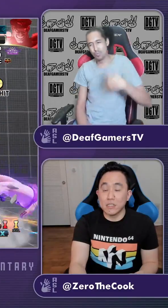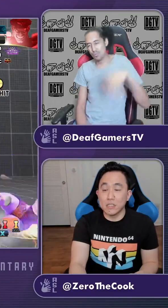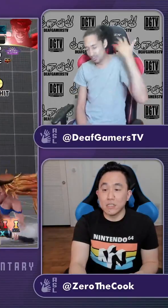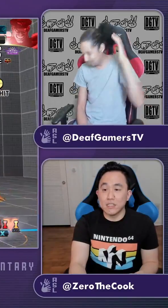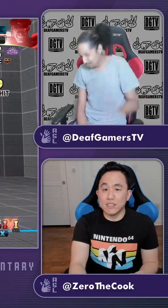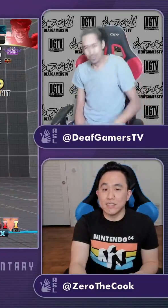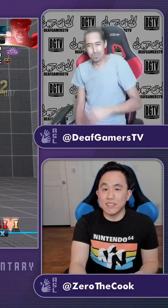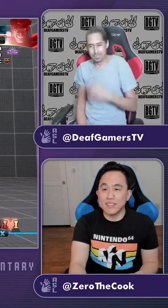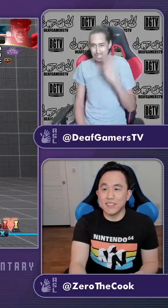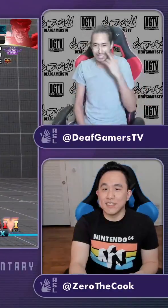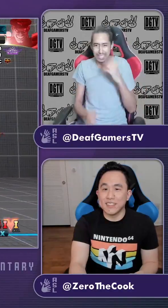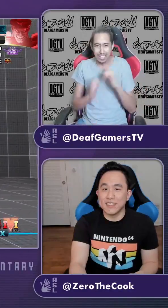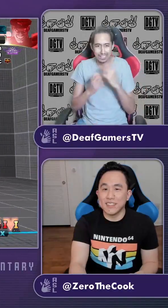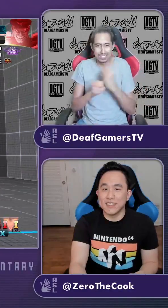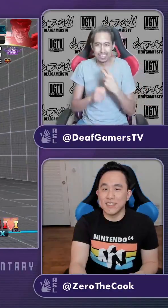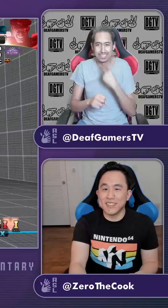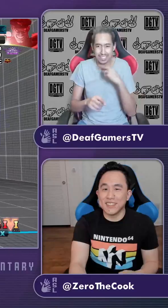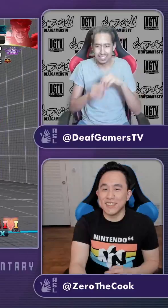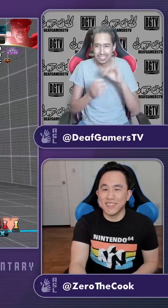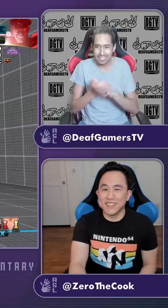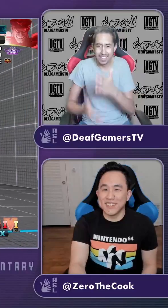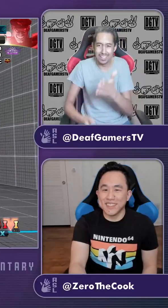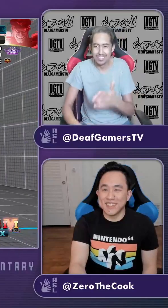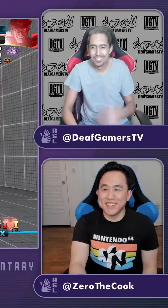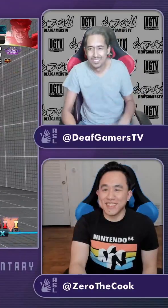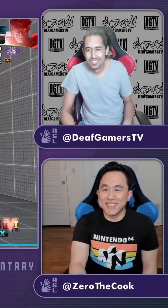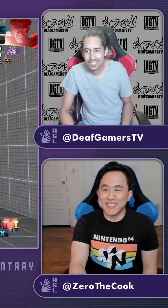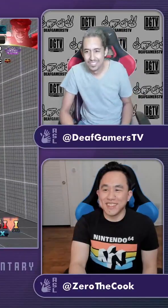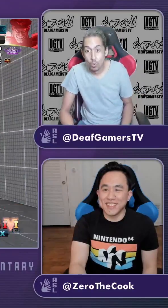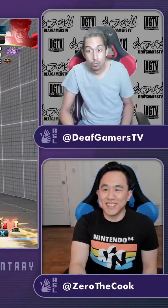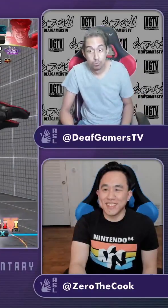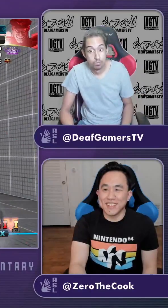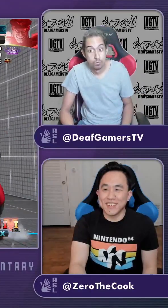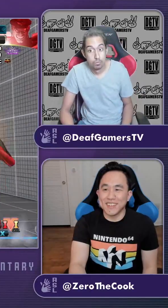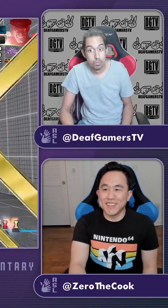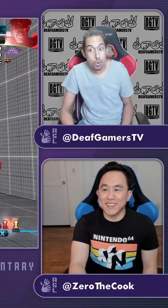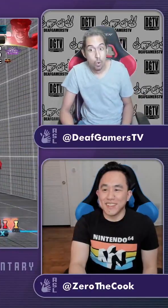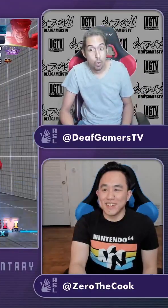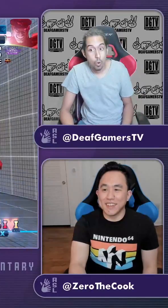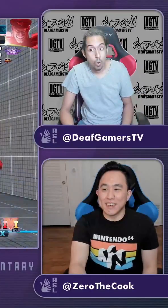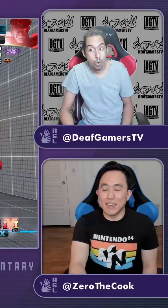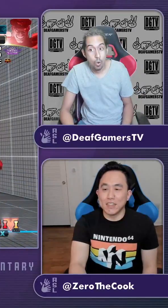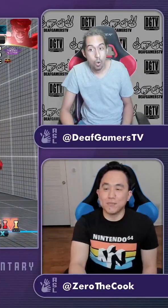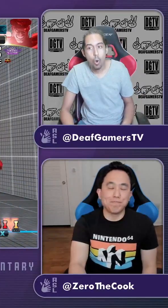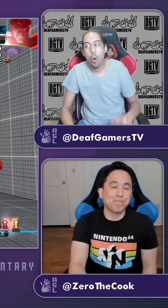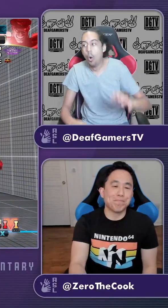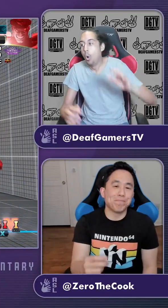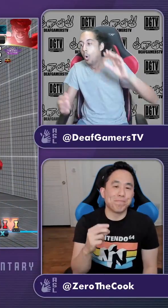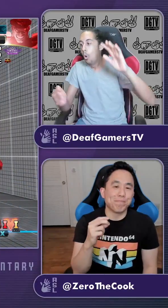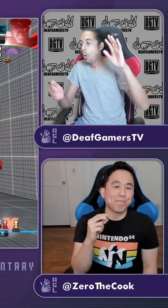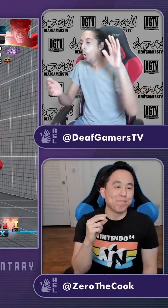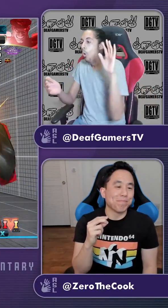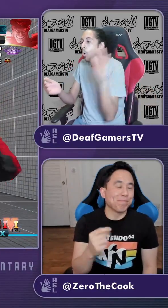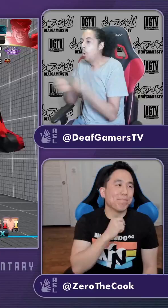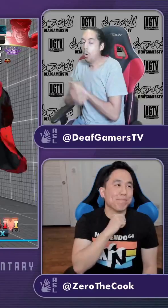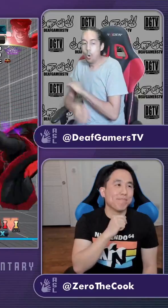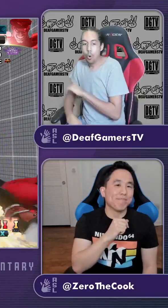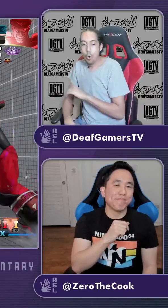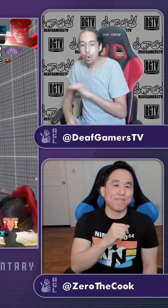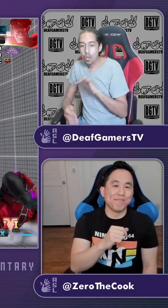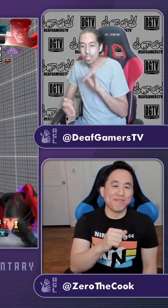Huh, I wonder why you can't dash twice. I know how this game works my lens ready